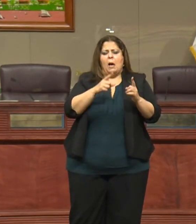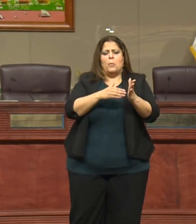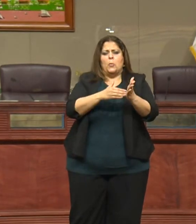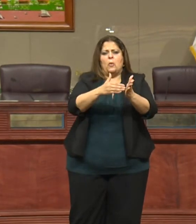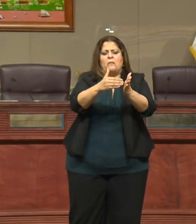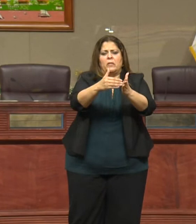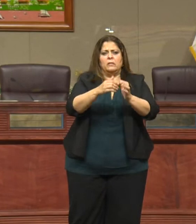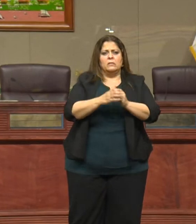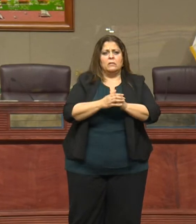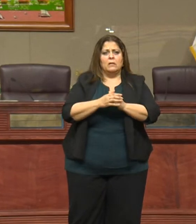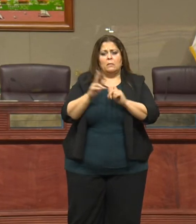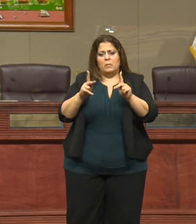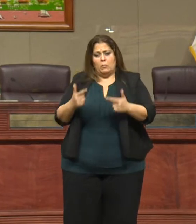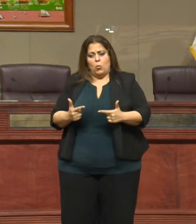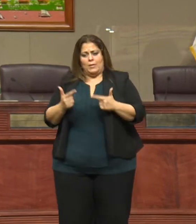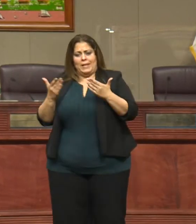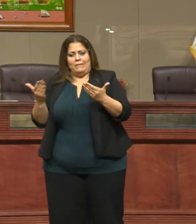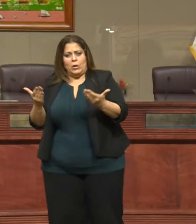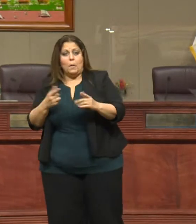they come through the airport